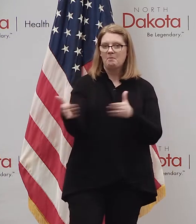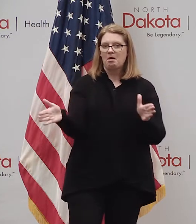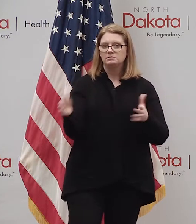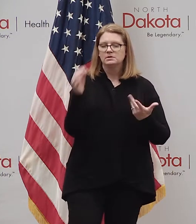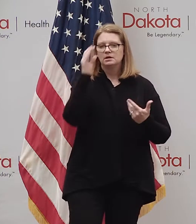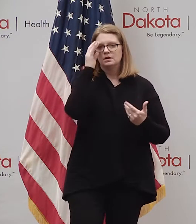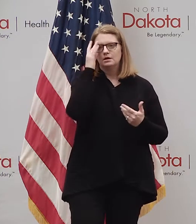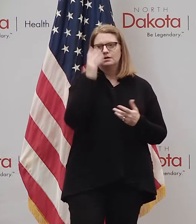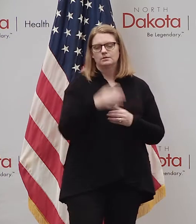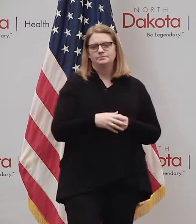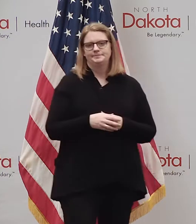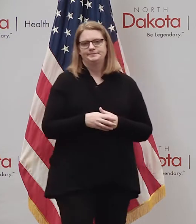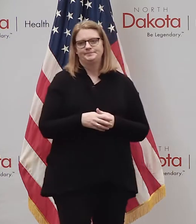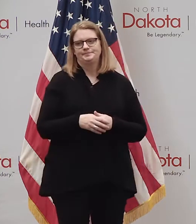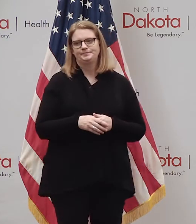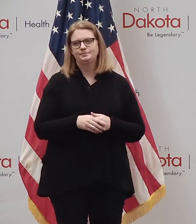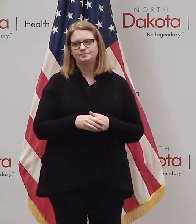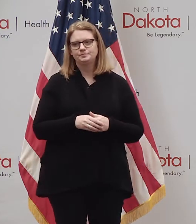super low